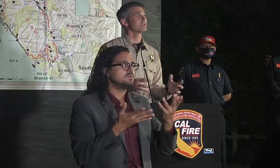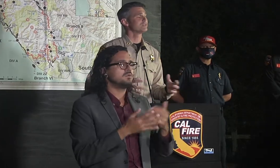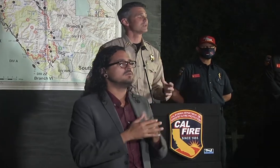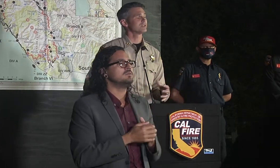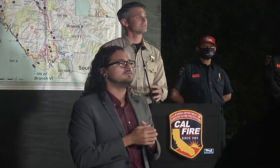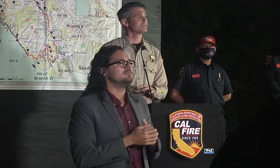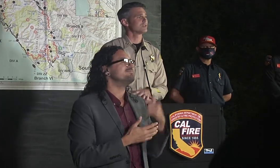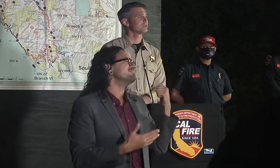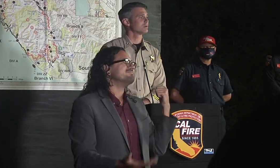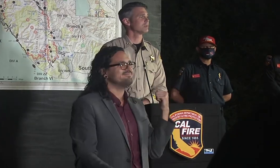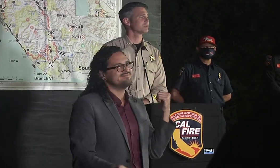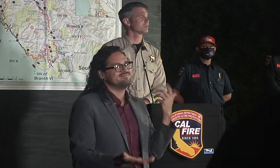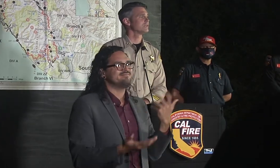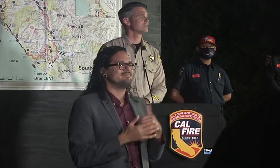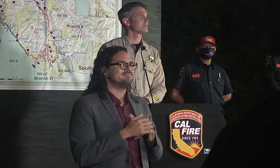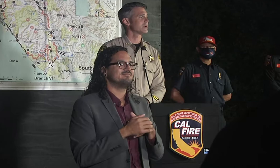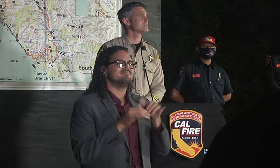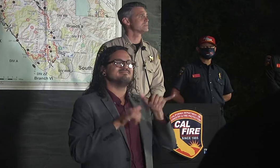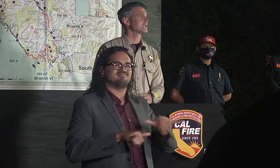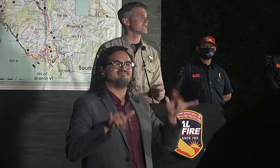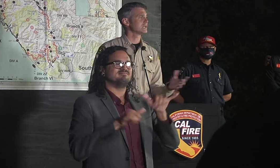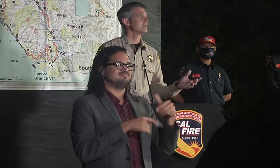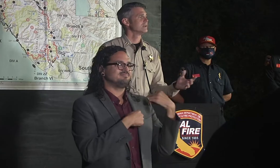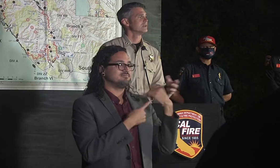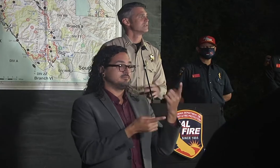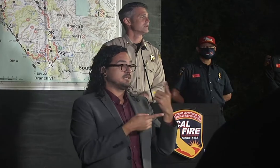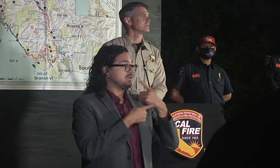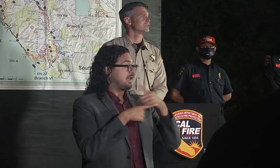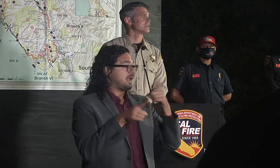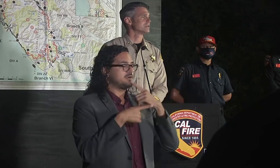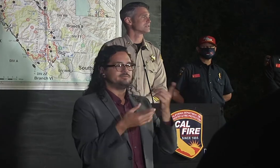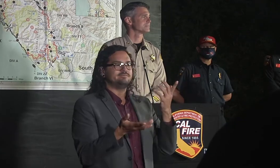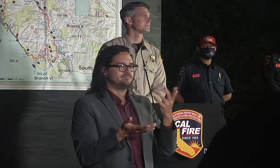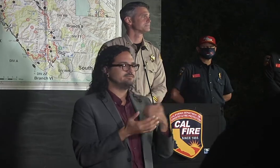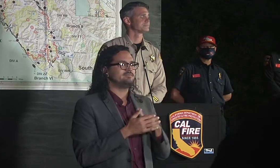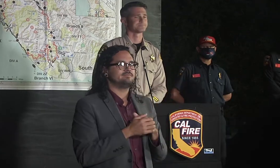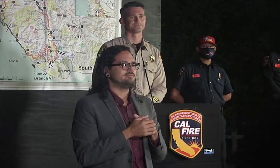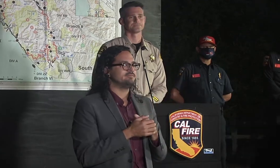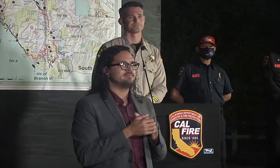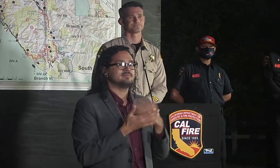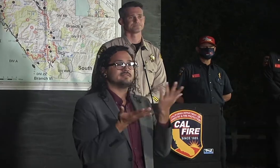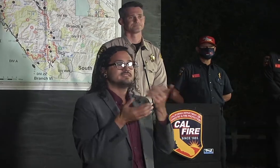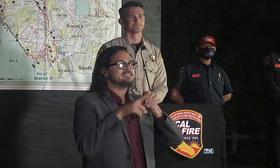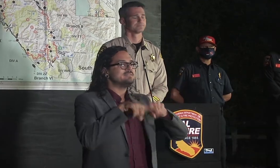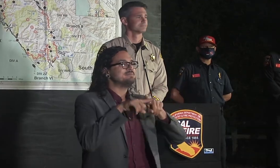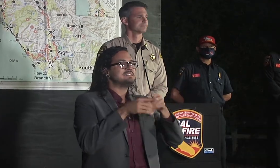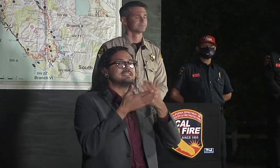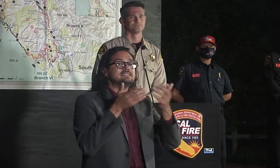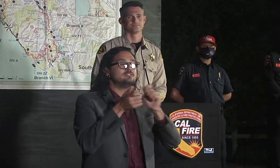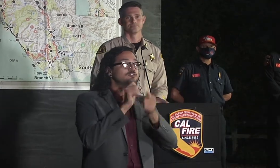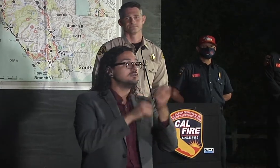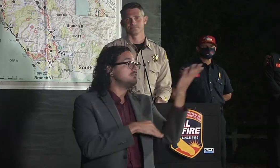We're hoping to stay consistent on when we release information, but again, things can change.